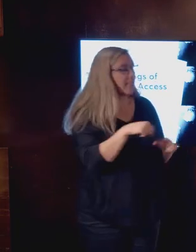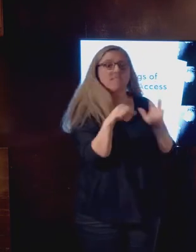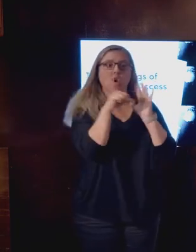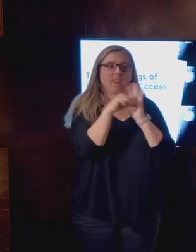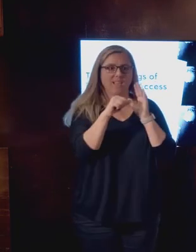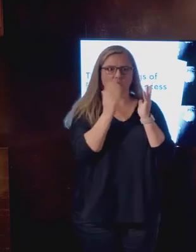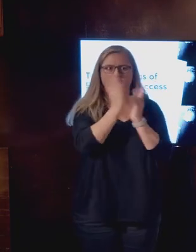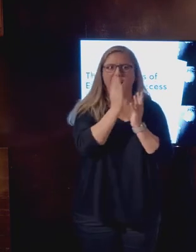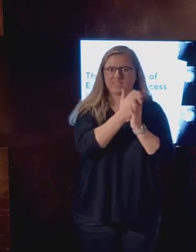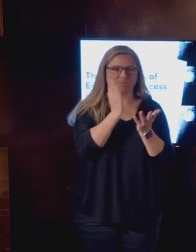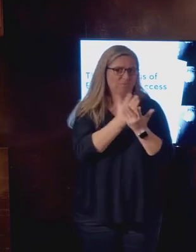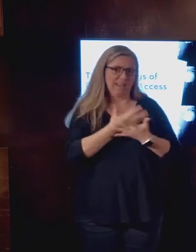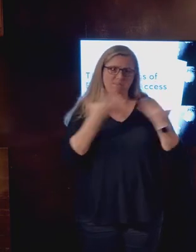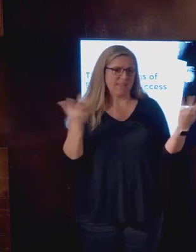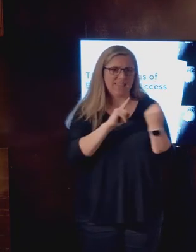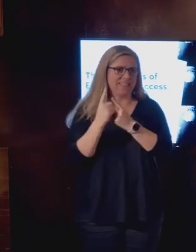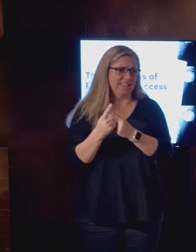access is a big thing.